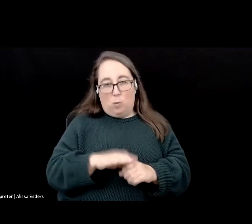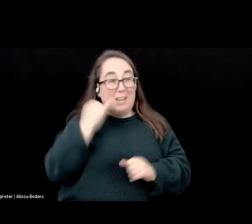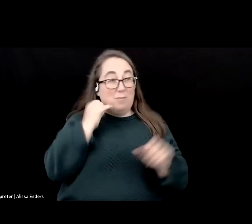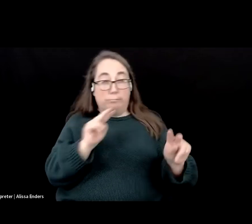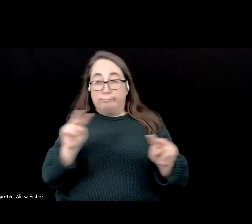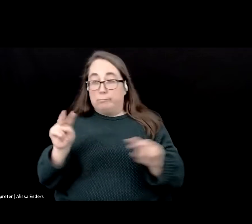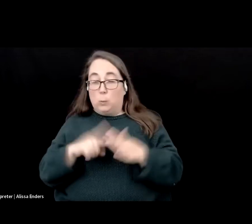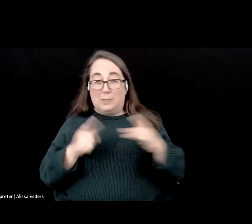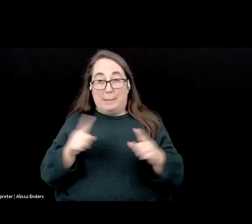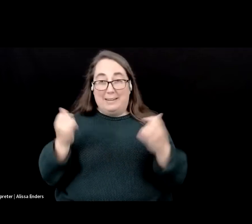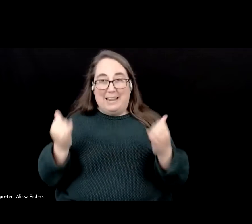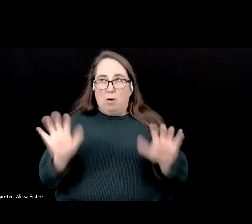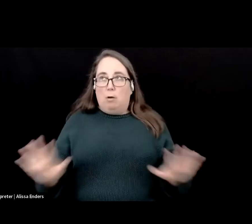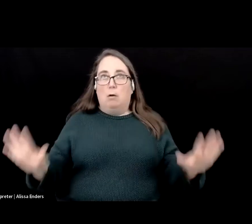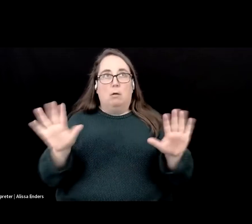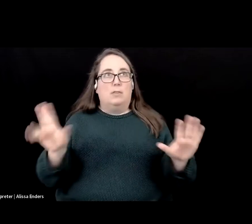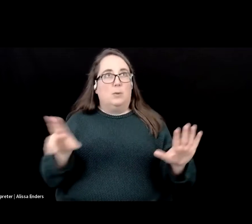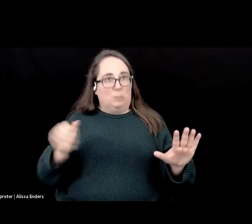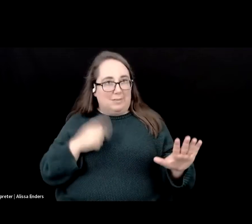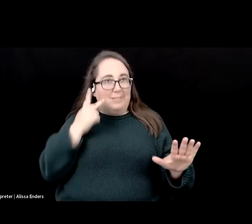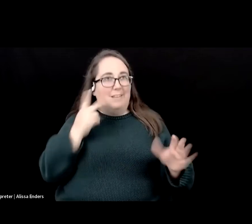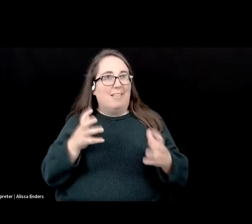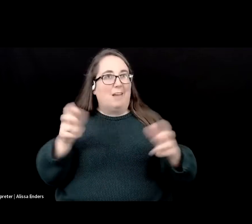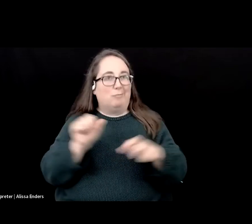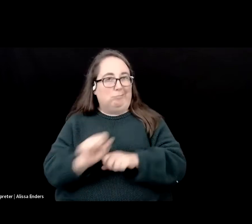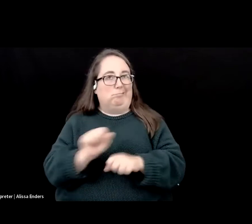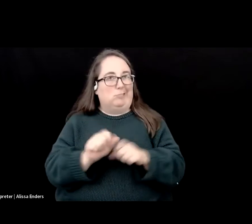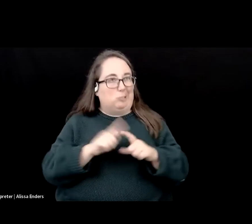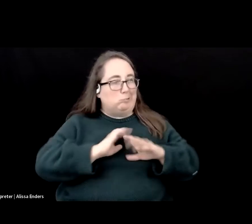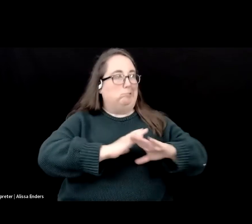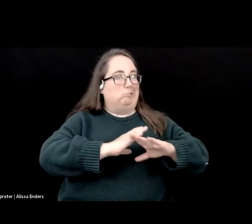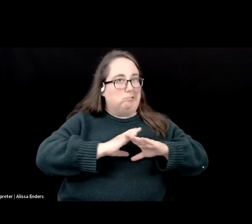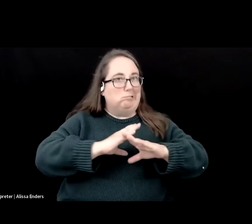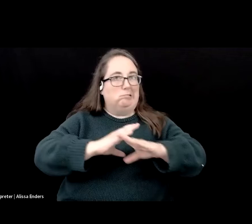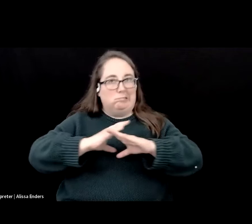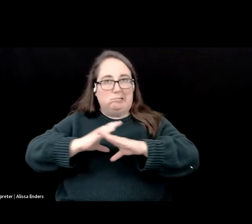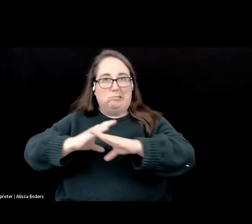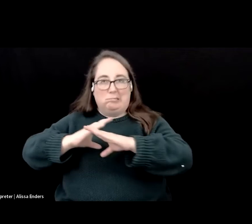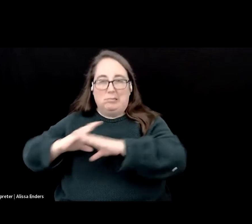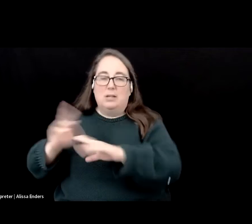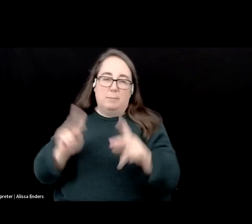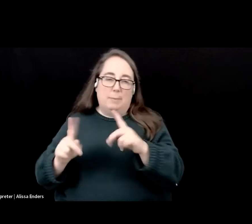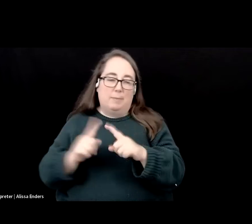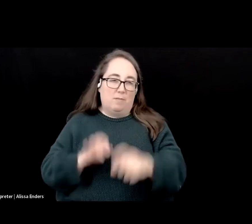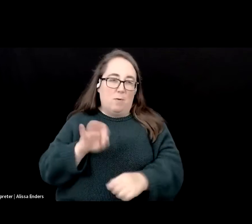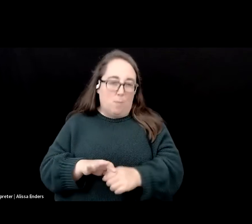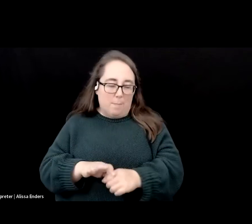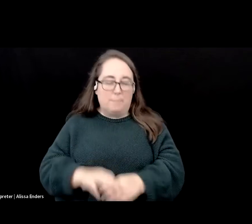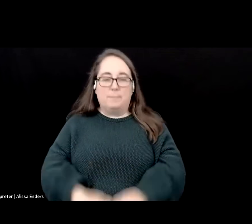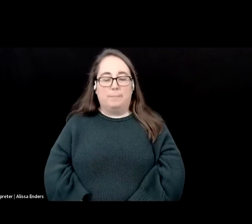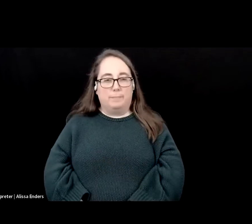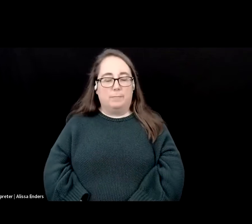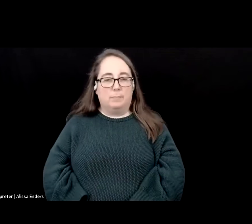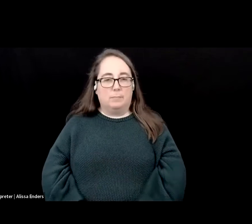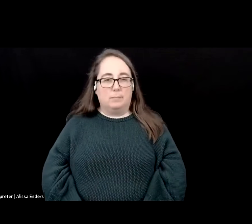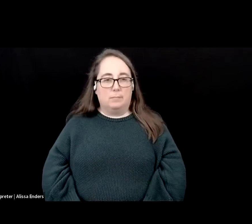now around the country, we see a lot of efforts to put impediments or obstacles in the way of people being able to